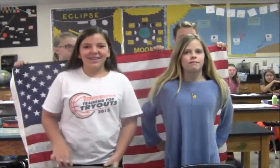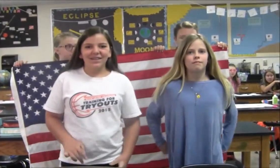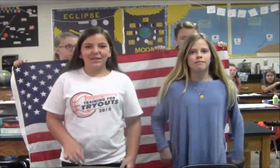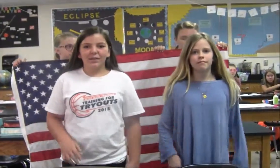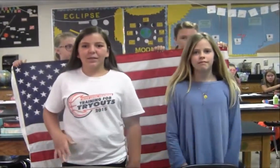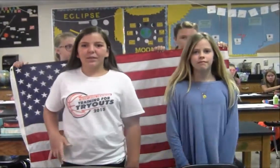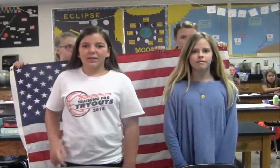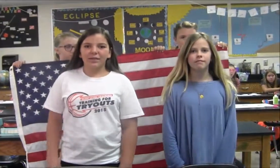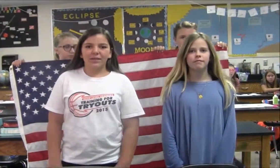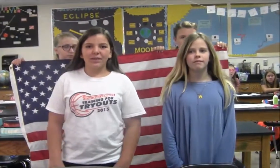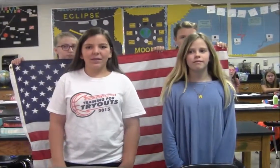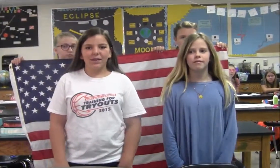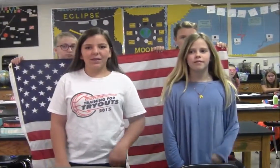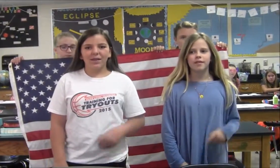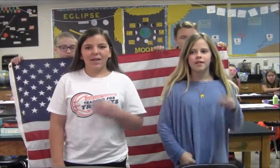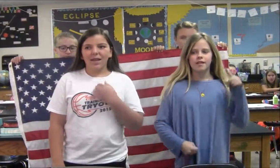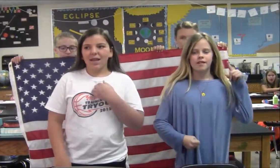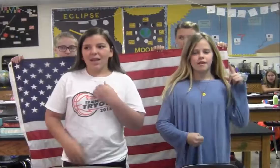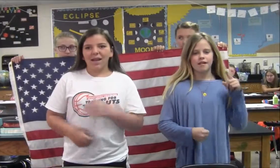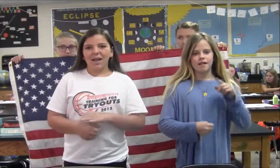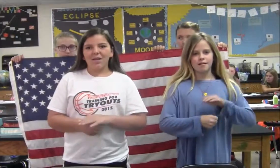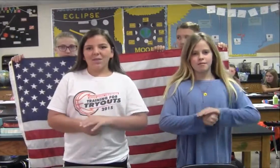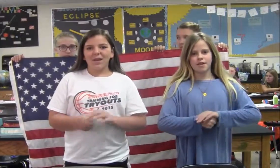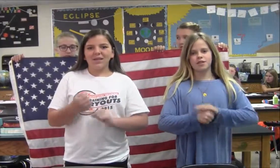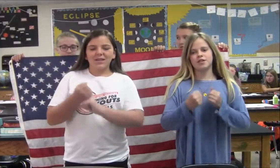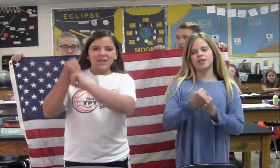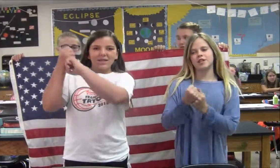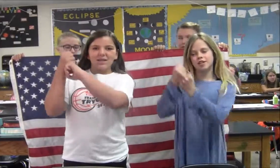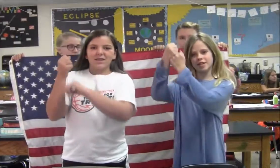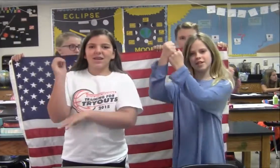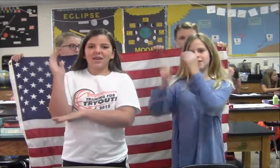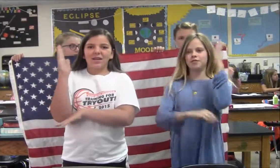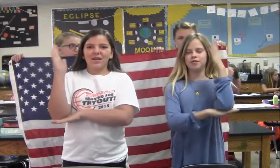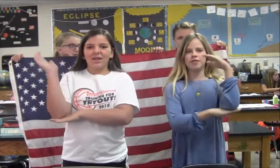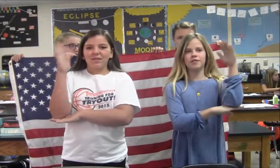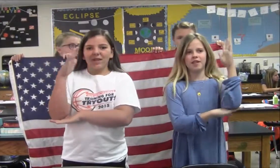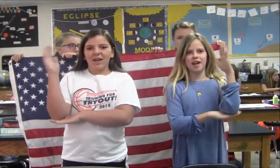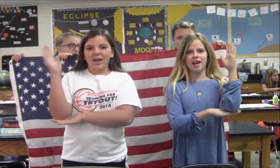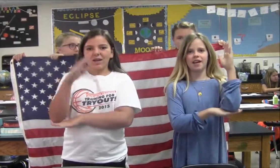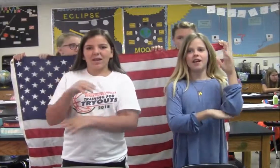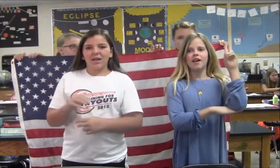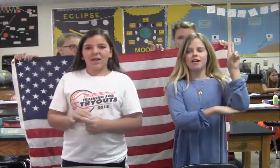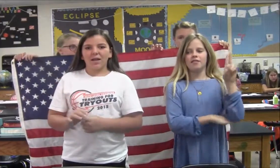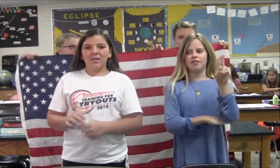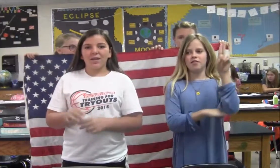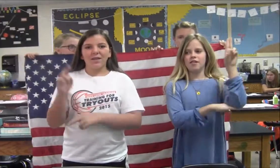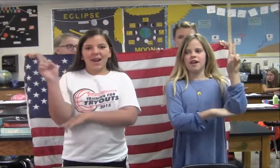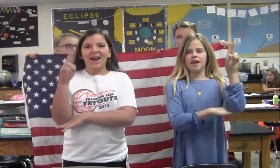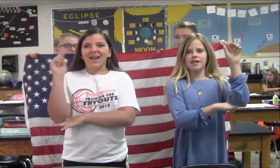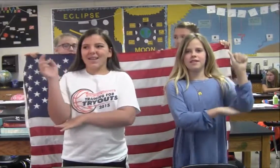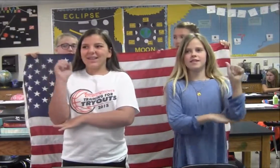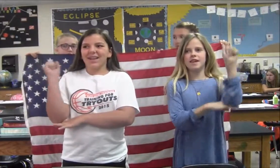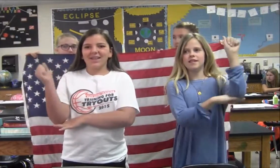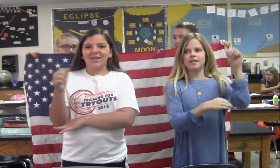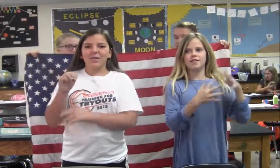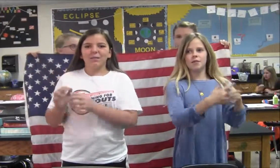Attention, salute, pledge. I pledge allegiance to the flag of the United States of